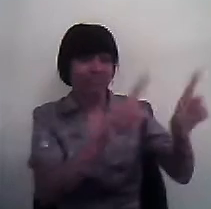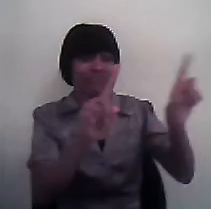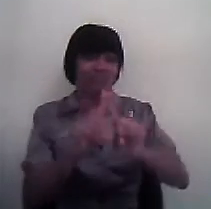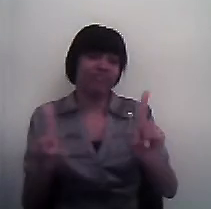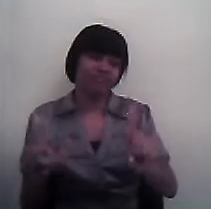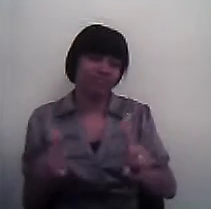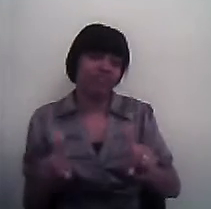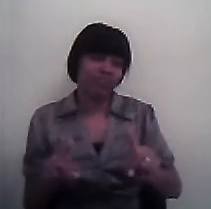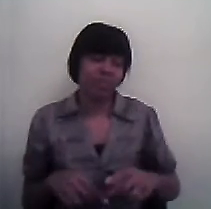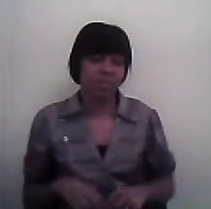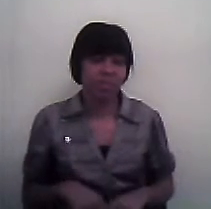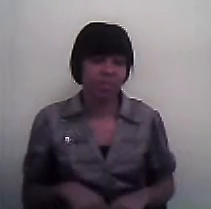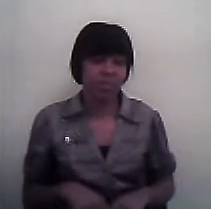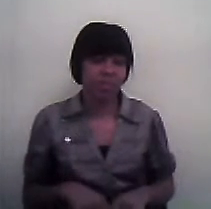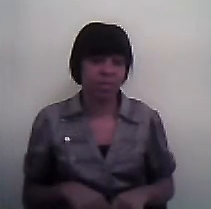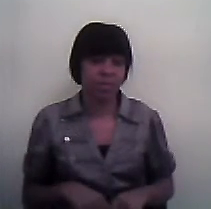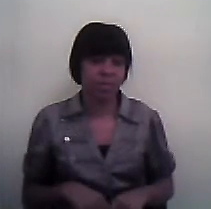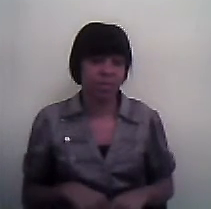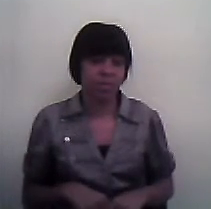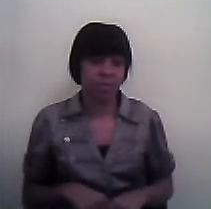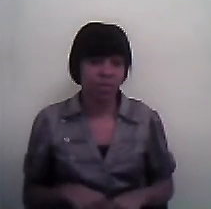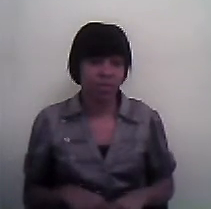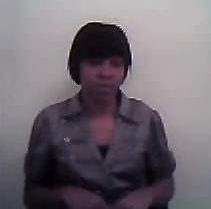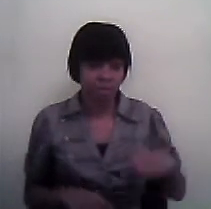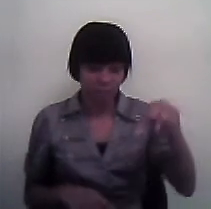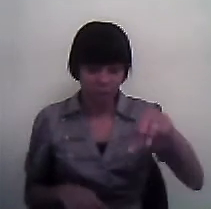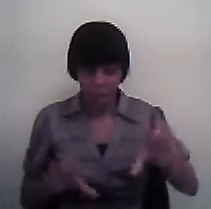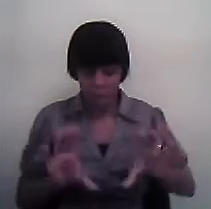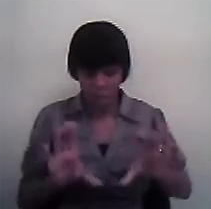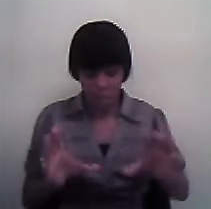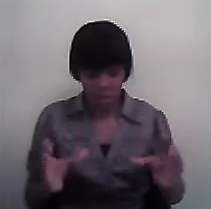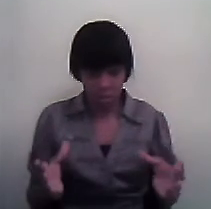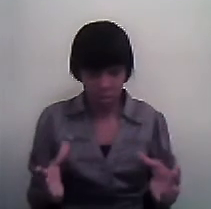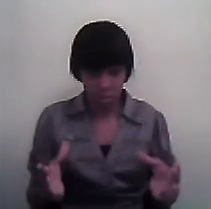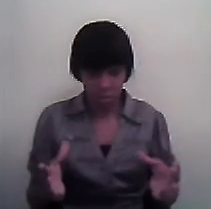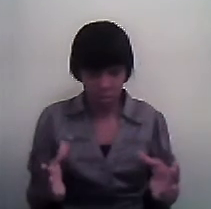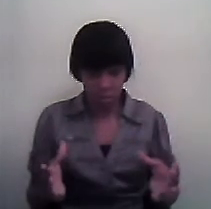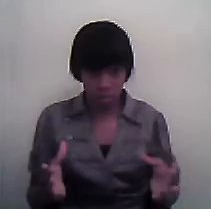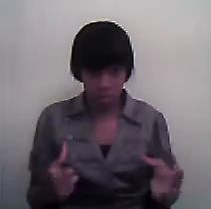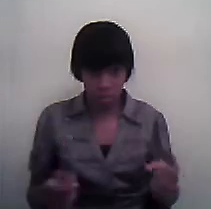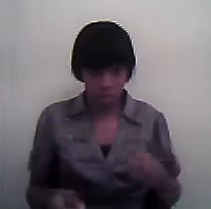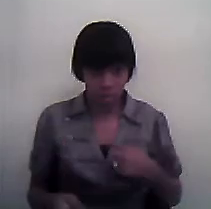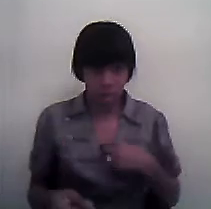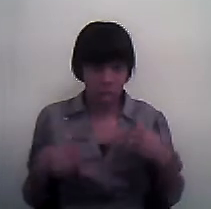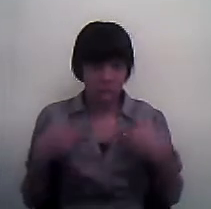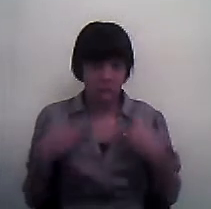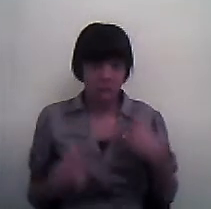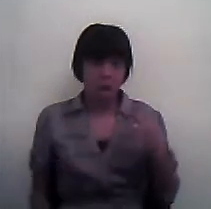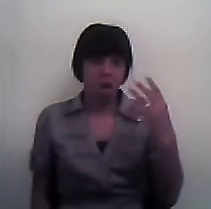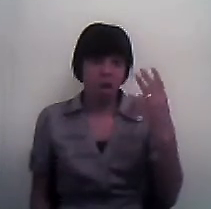my students. So what I do with this class is I have 4 content areas that I determine